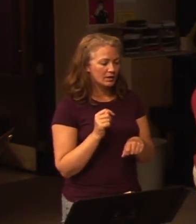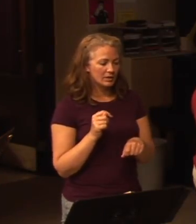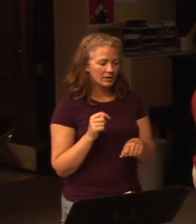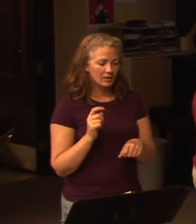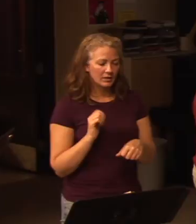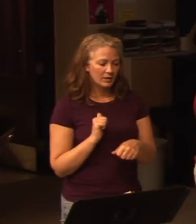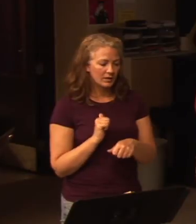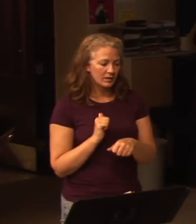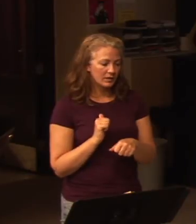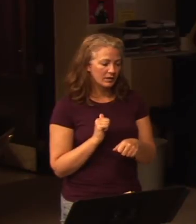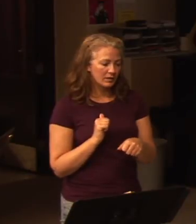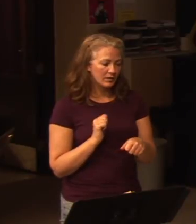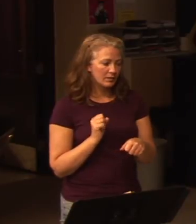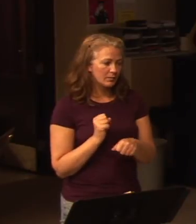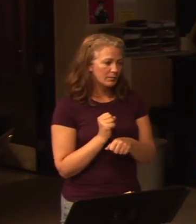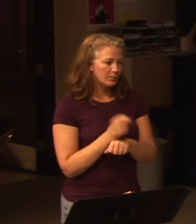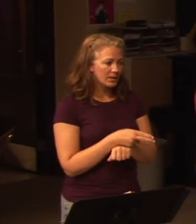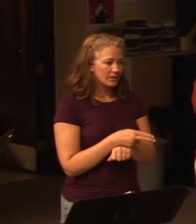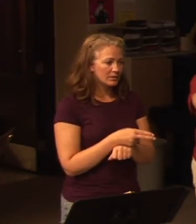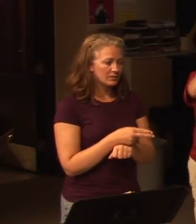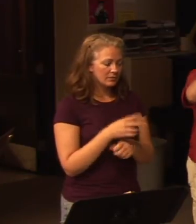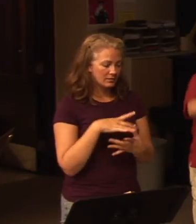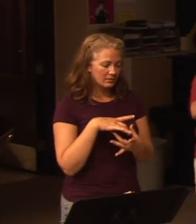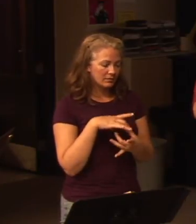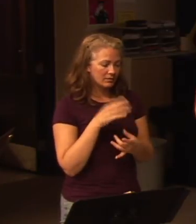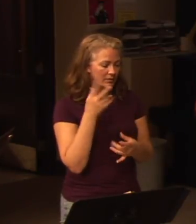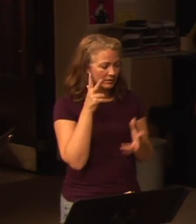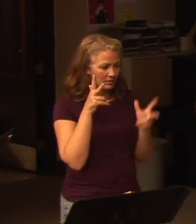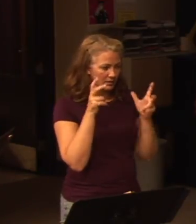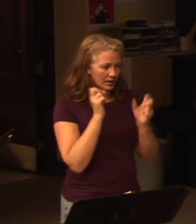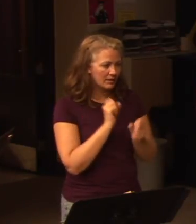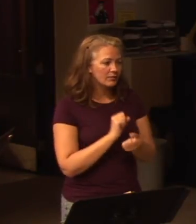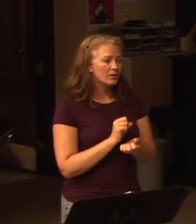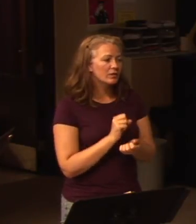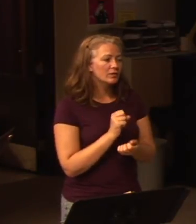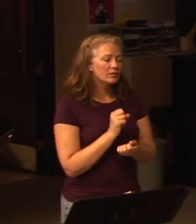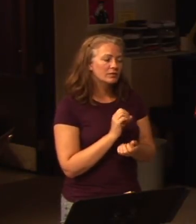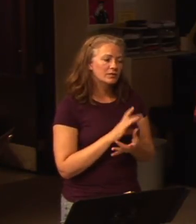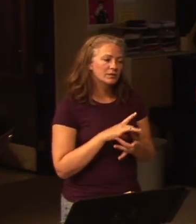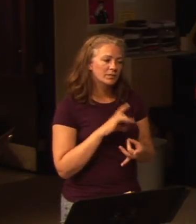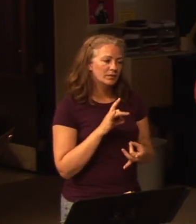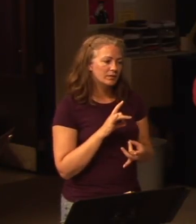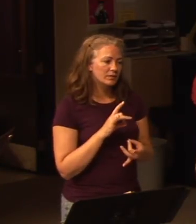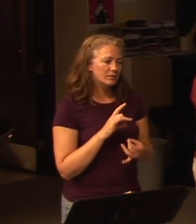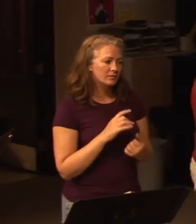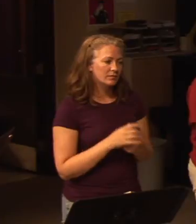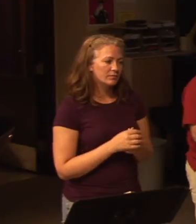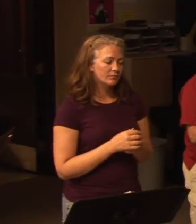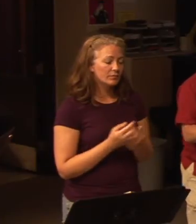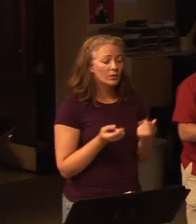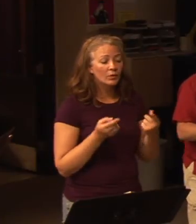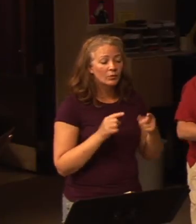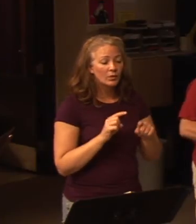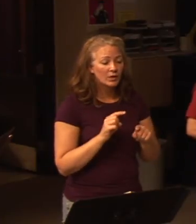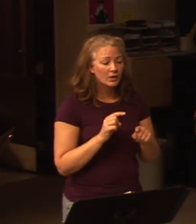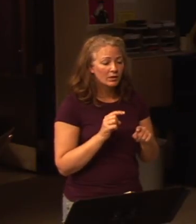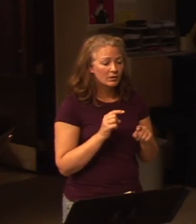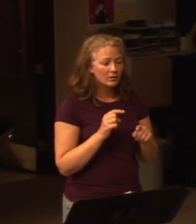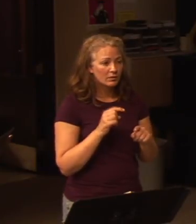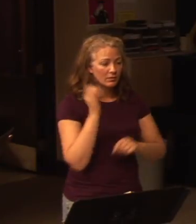you know, in the Old Testament, you can only walk so far. So as soon as the sun goes down, which means the day is over, people flock to the house he's